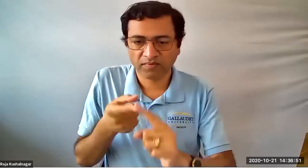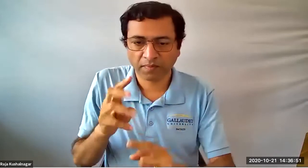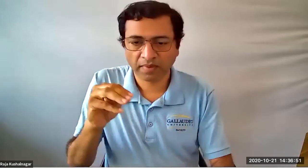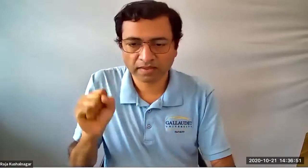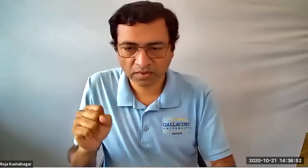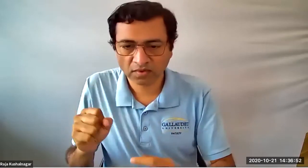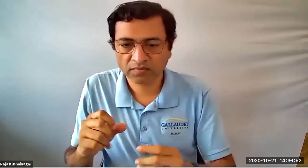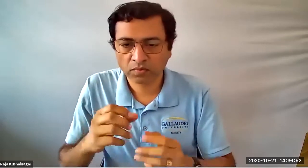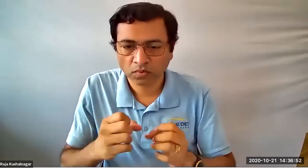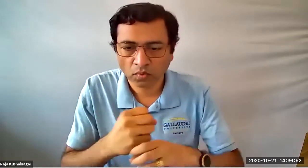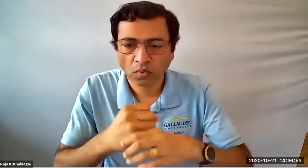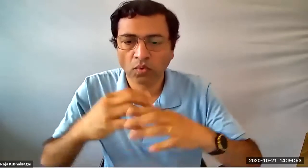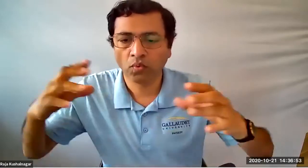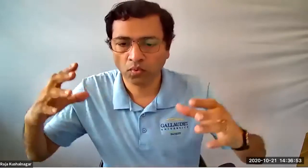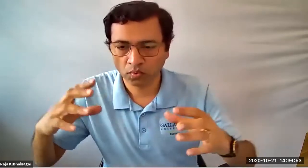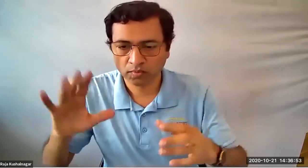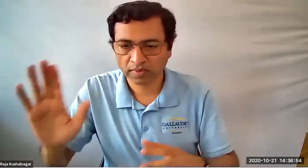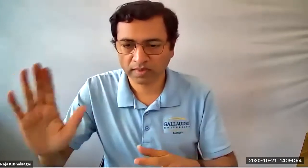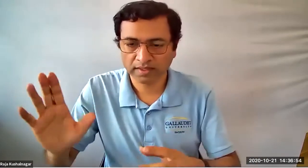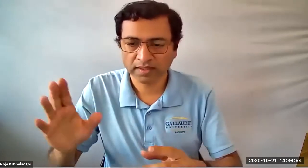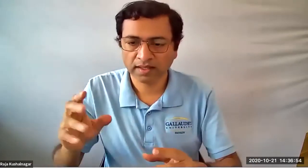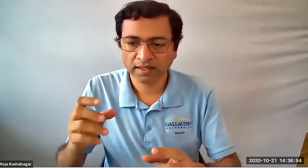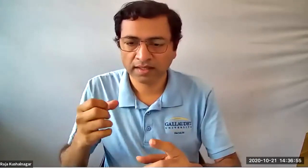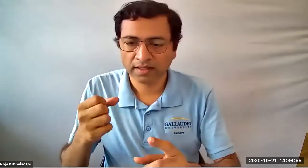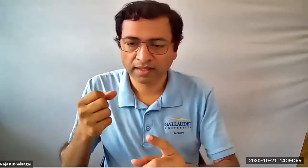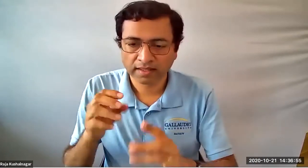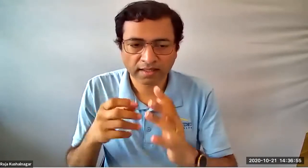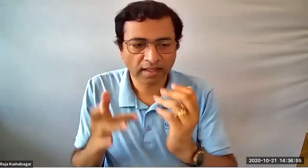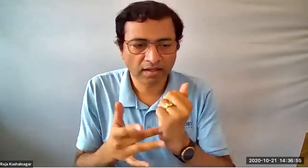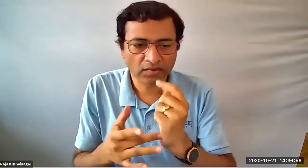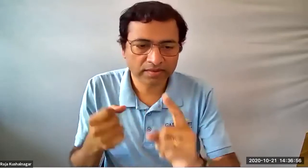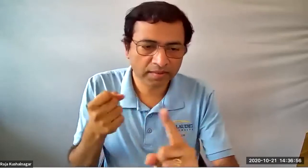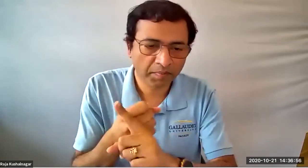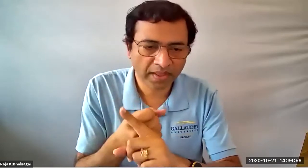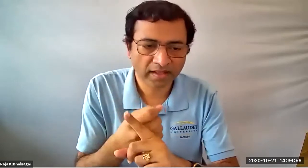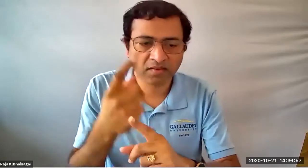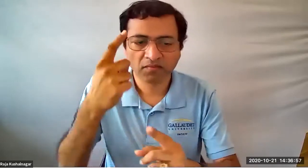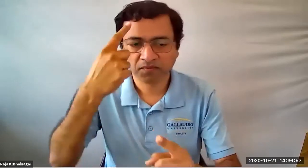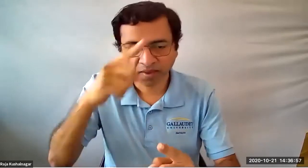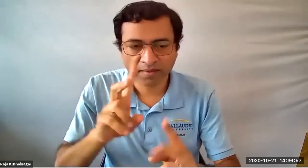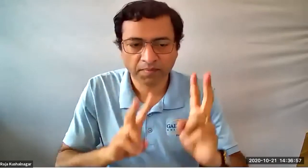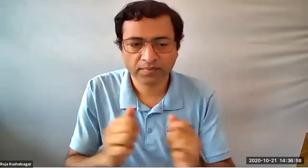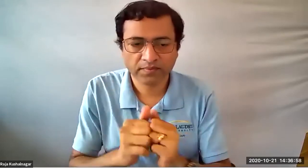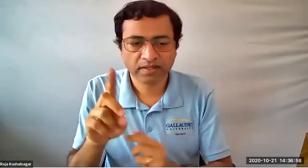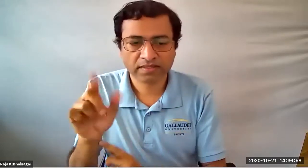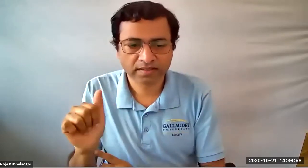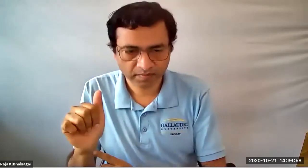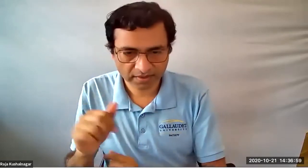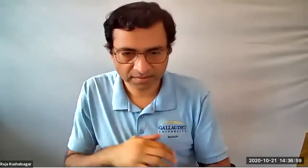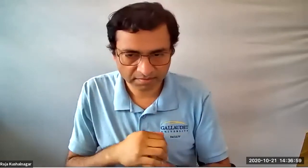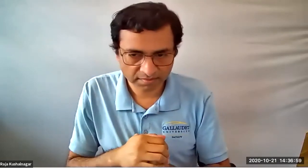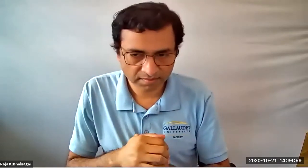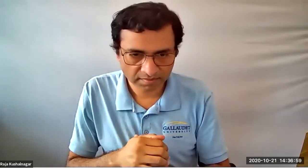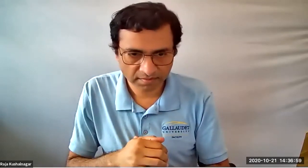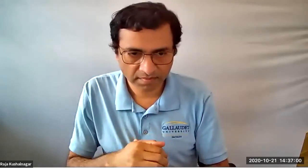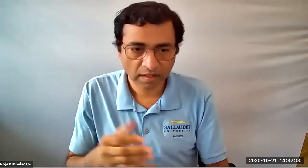as well as providing individuals with funding support from Microsoft to allow them to better grow their technological